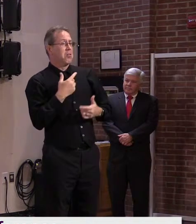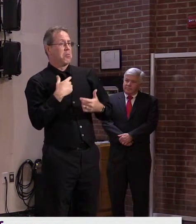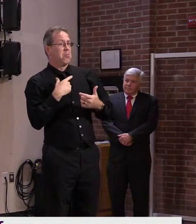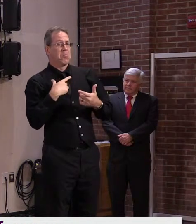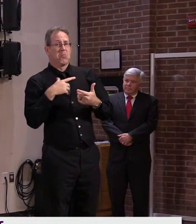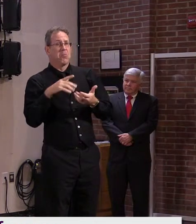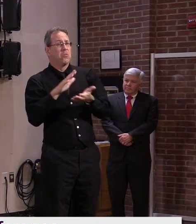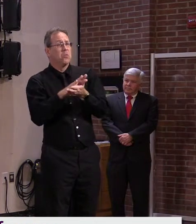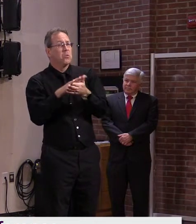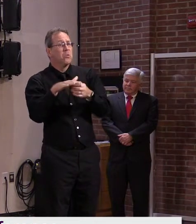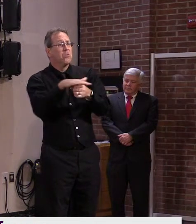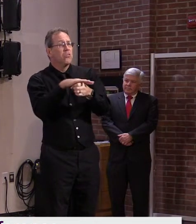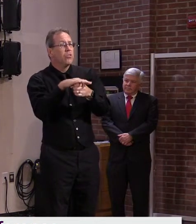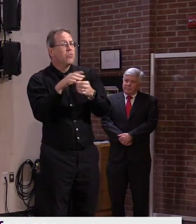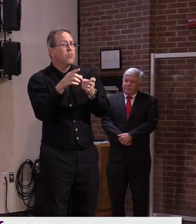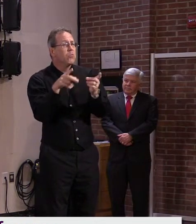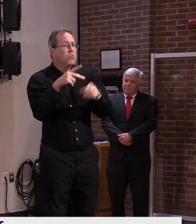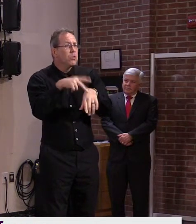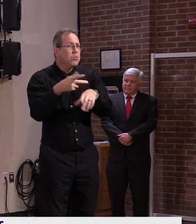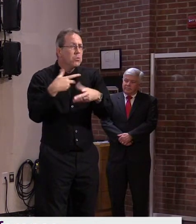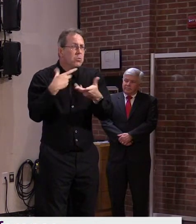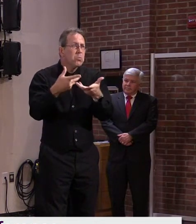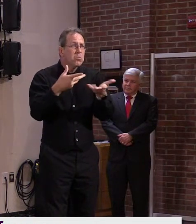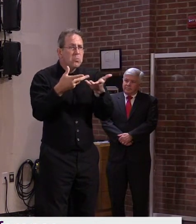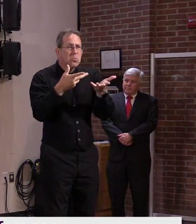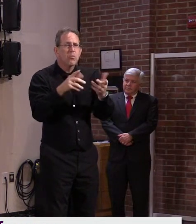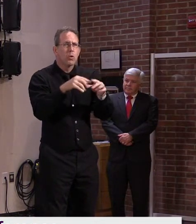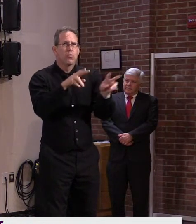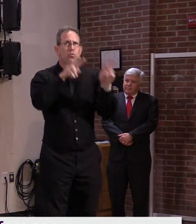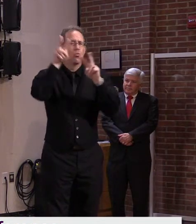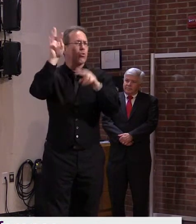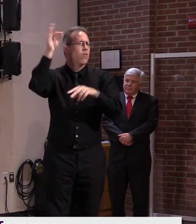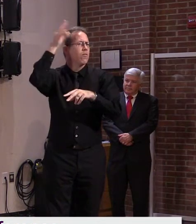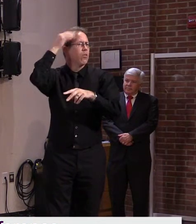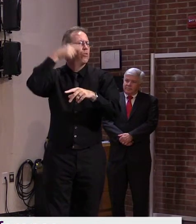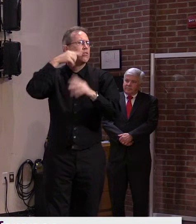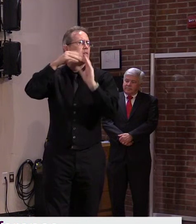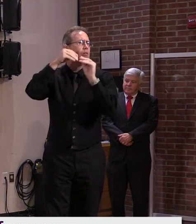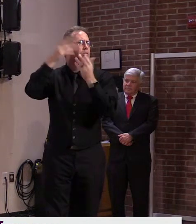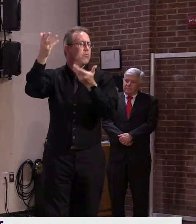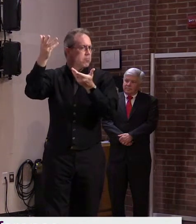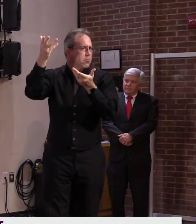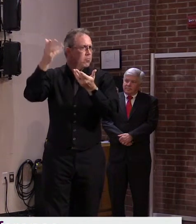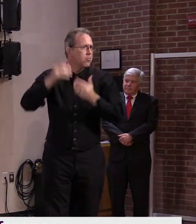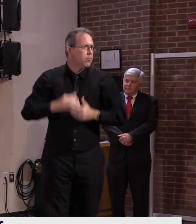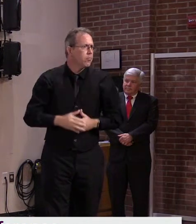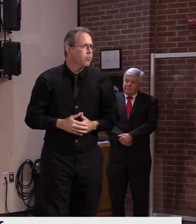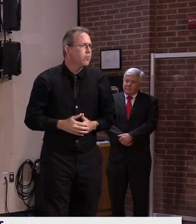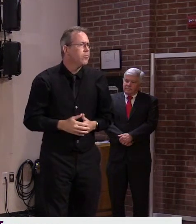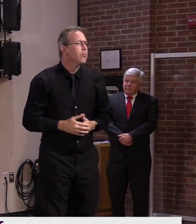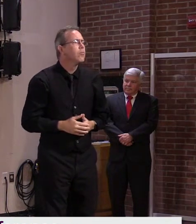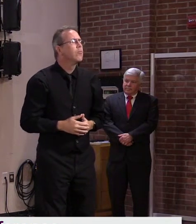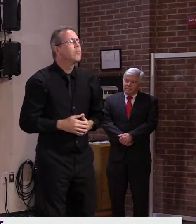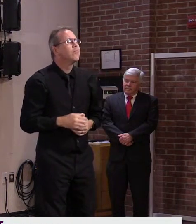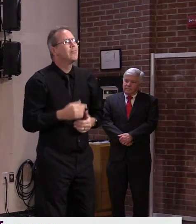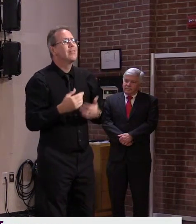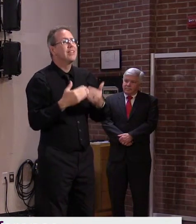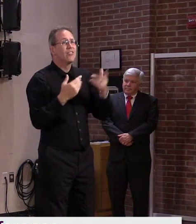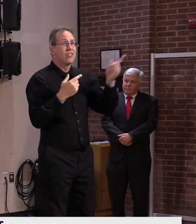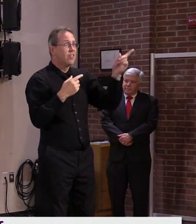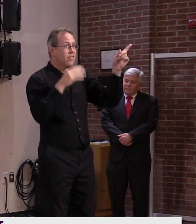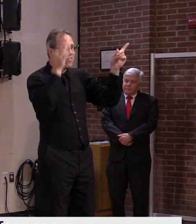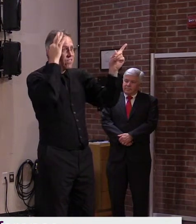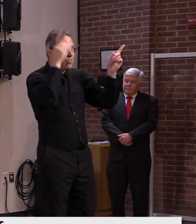to see if the federal requirements imposed. I think that'll politically be easier, but also procedurally allow us to enact that